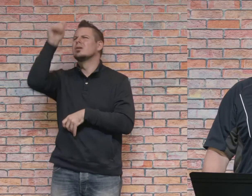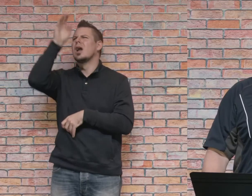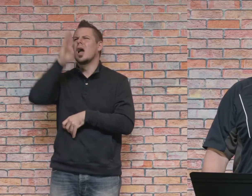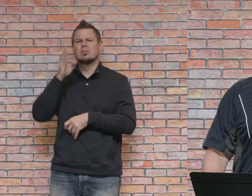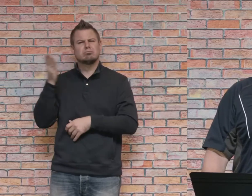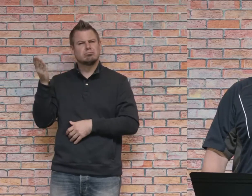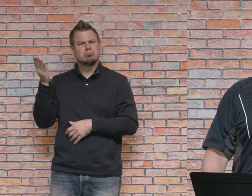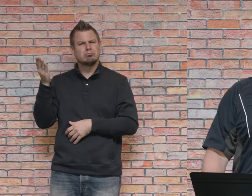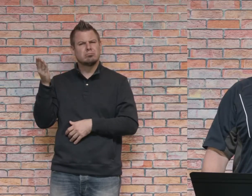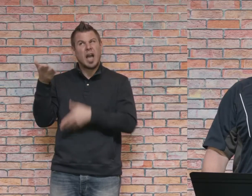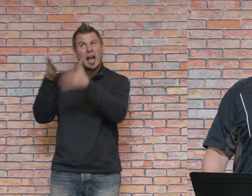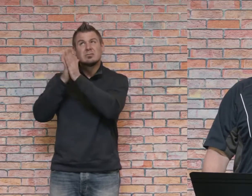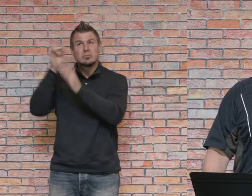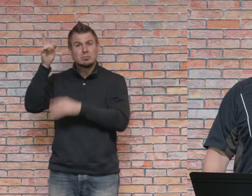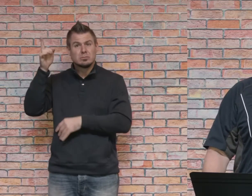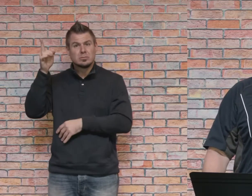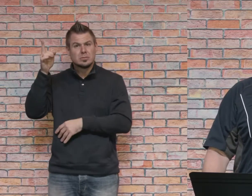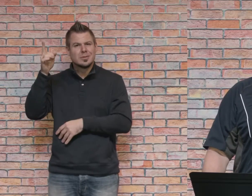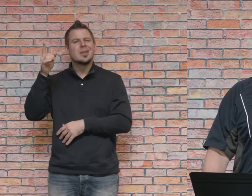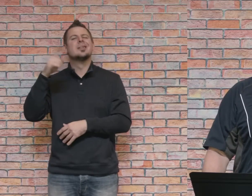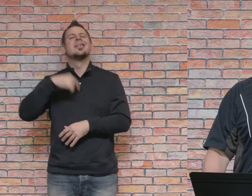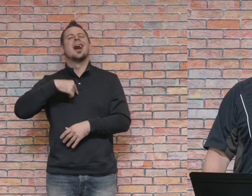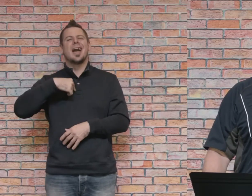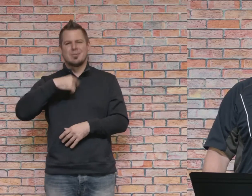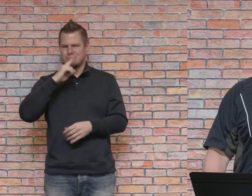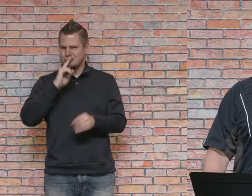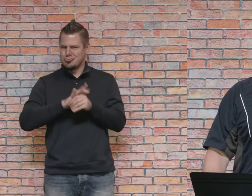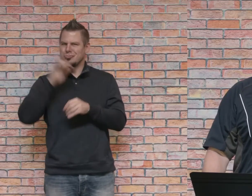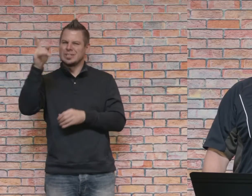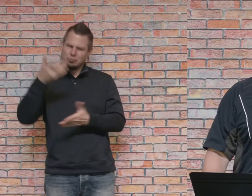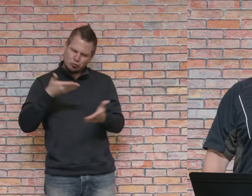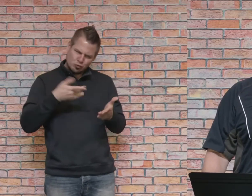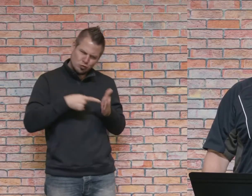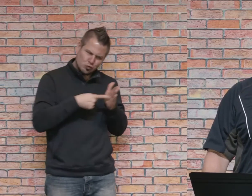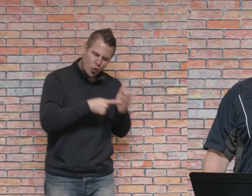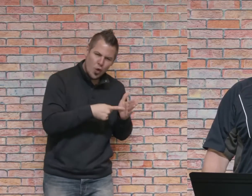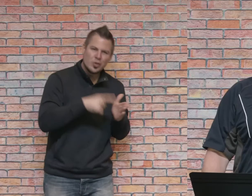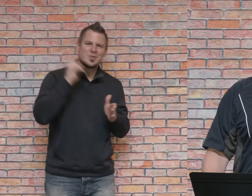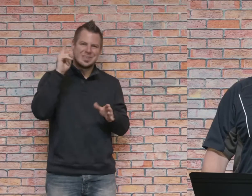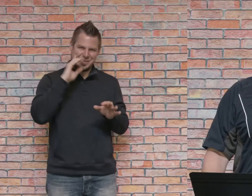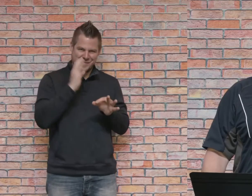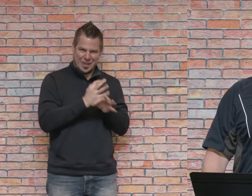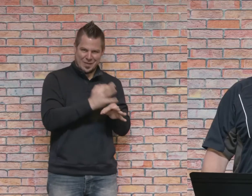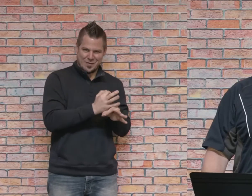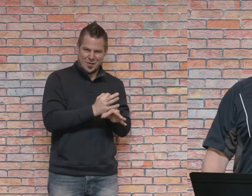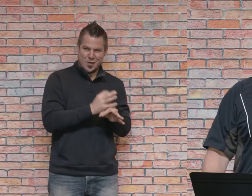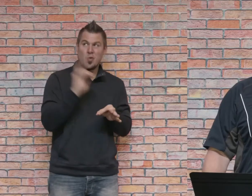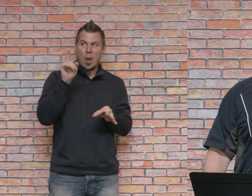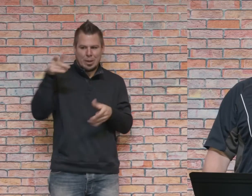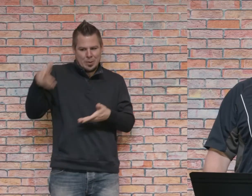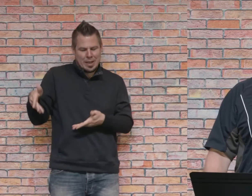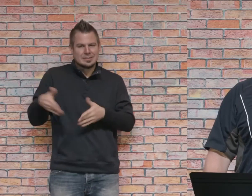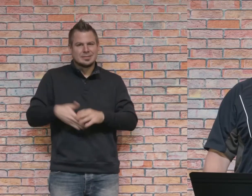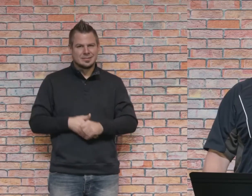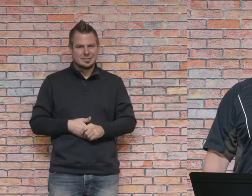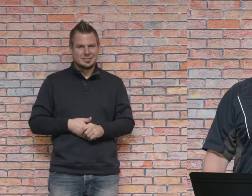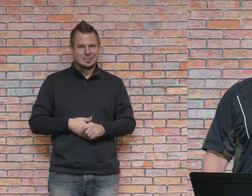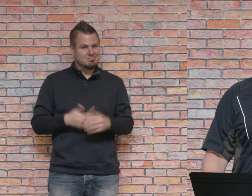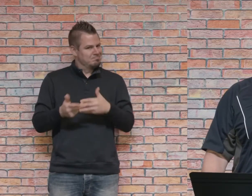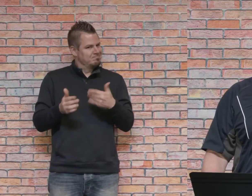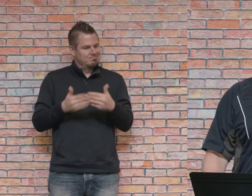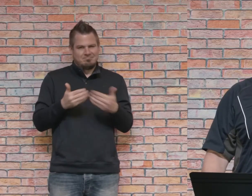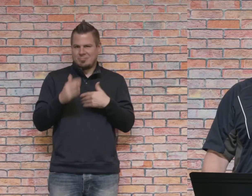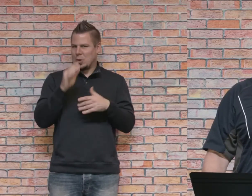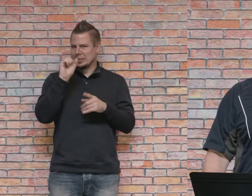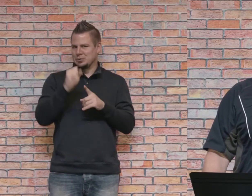he will show you how he was faithful and how he was there with you during whatever you were going